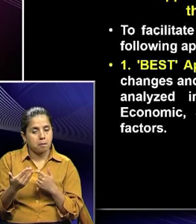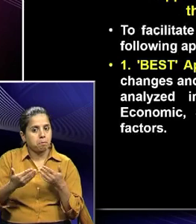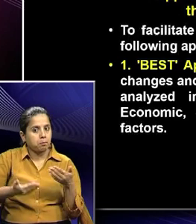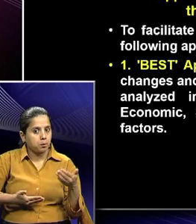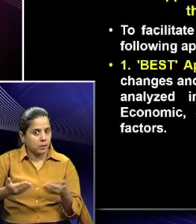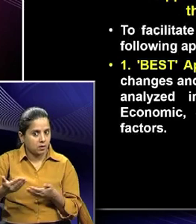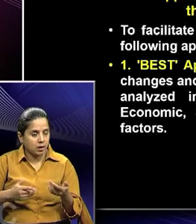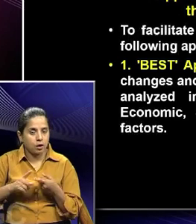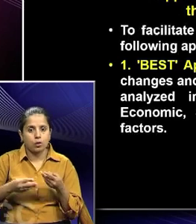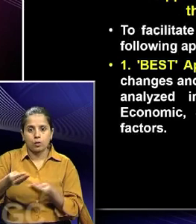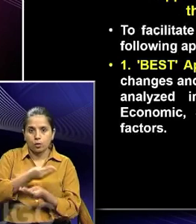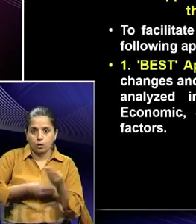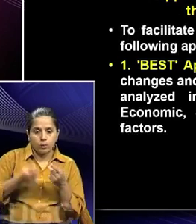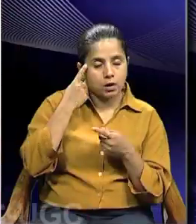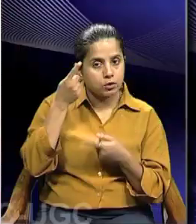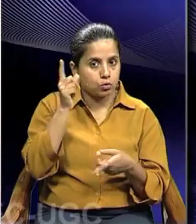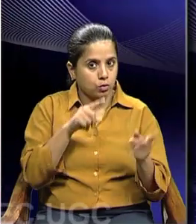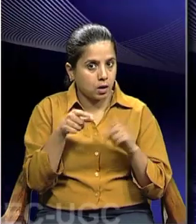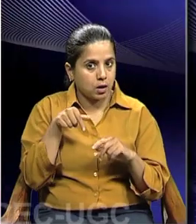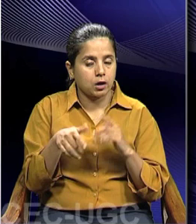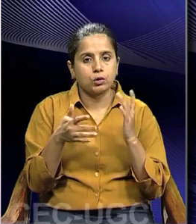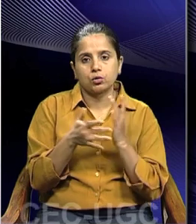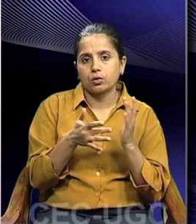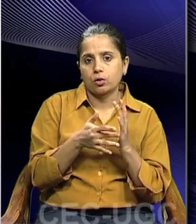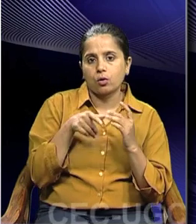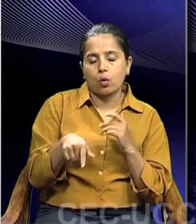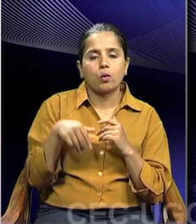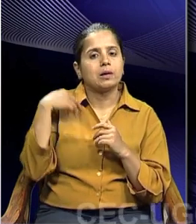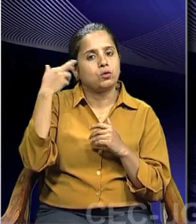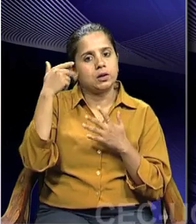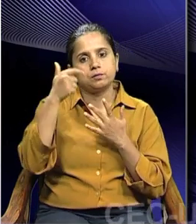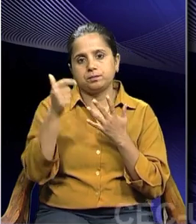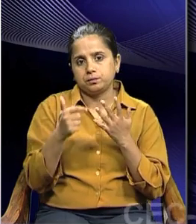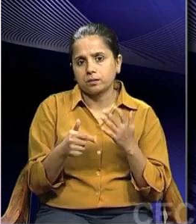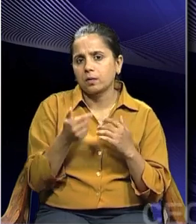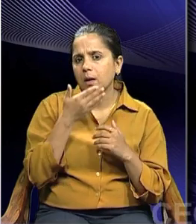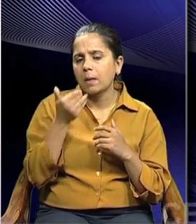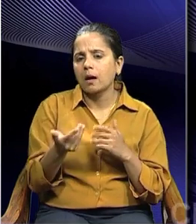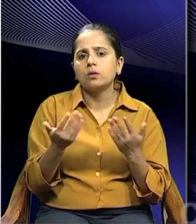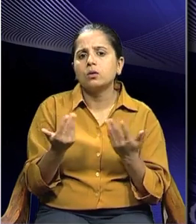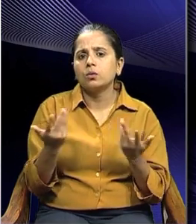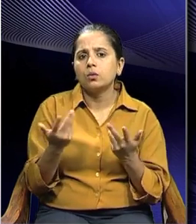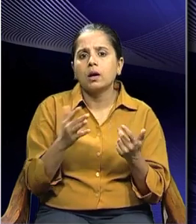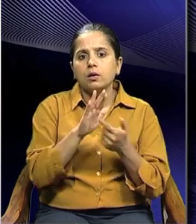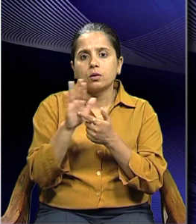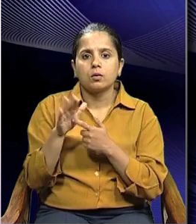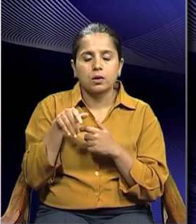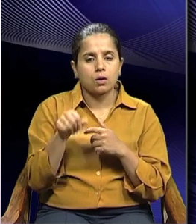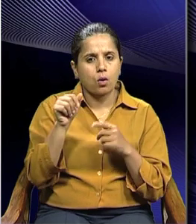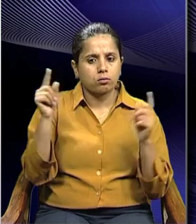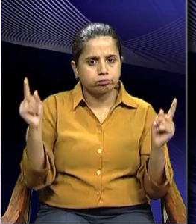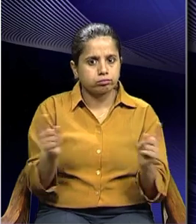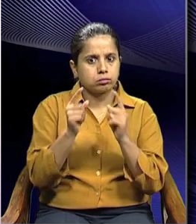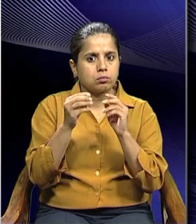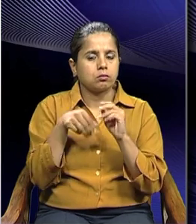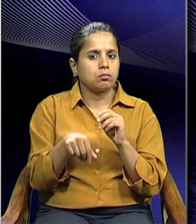behavioral, economic, strategic and technological factors. So best here is indicative of acronym, it is